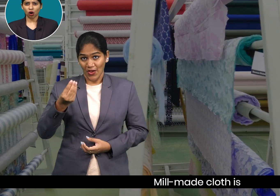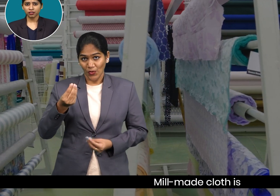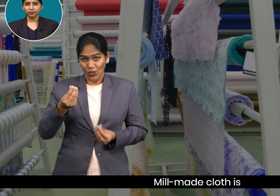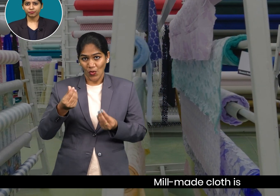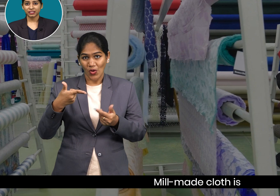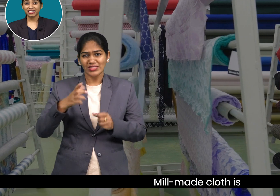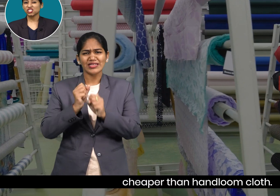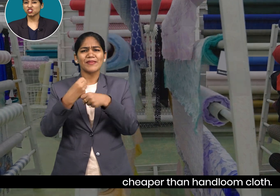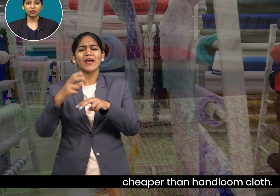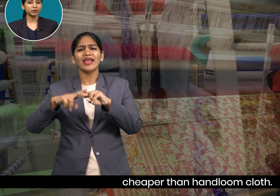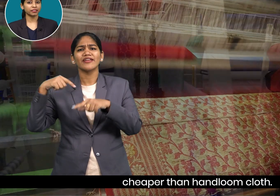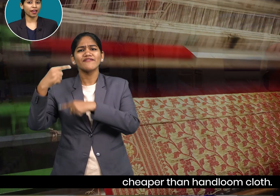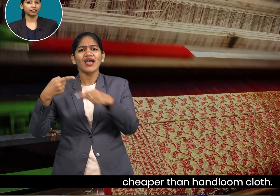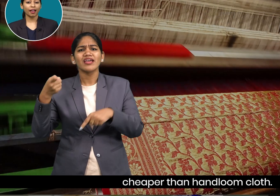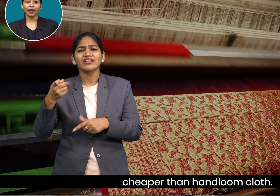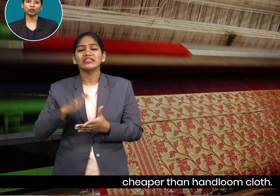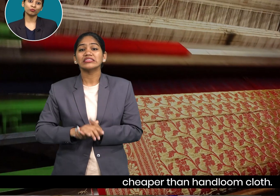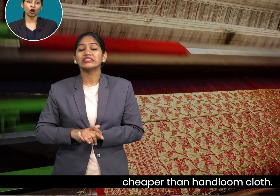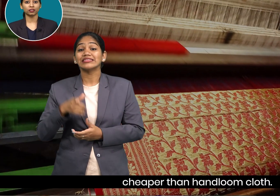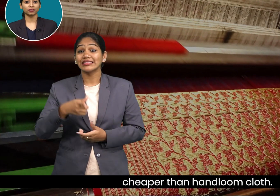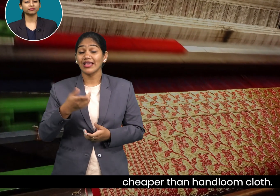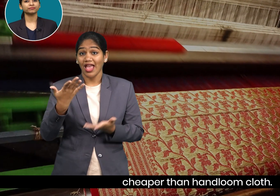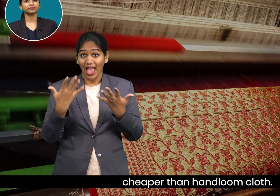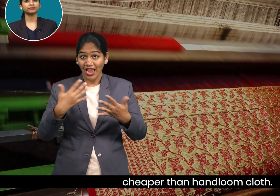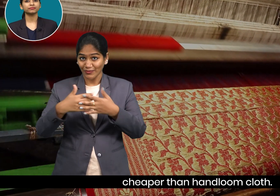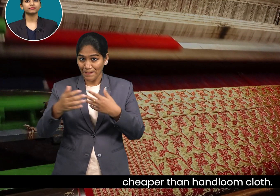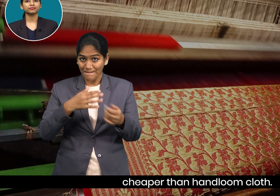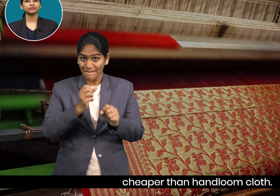Mill-made cloth is cheaper than handloom cloth.